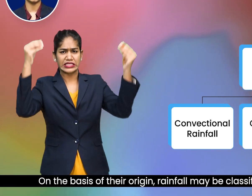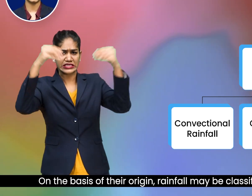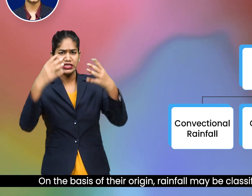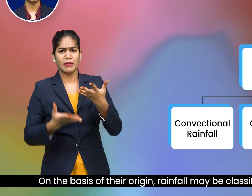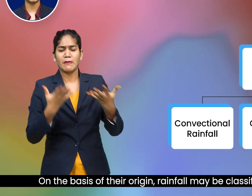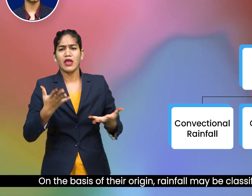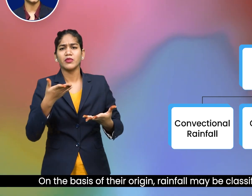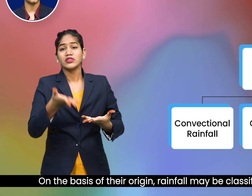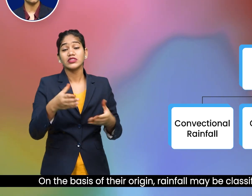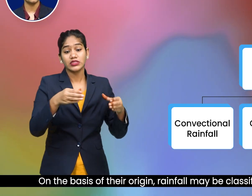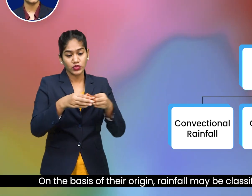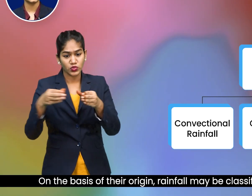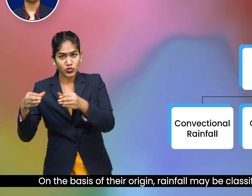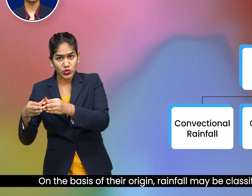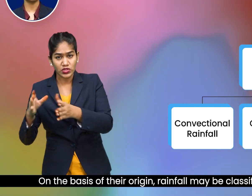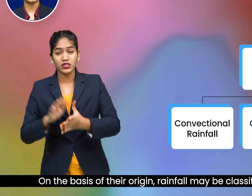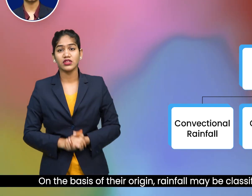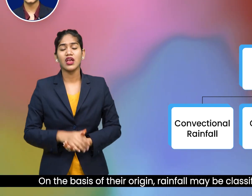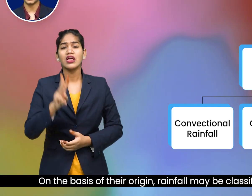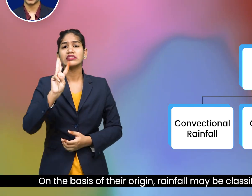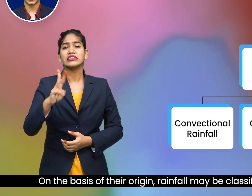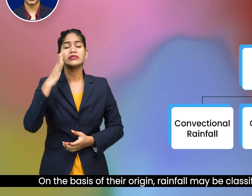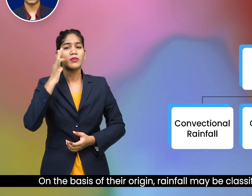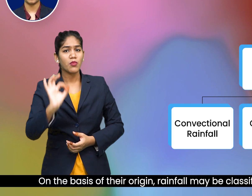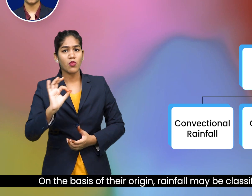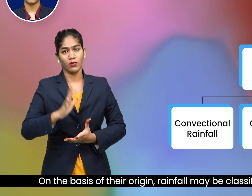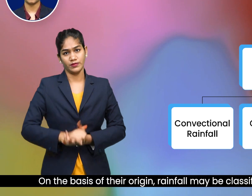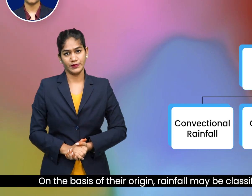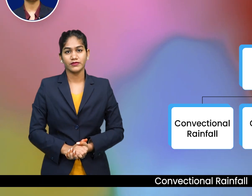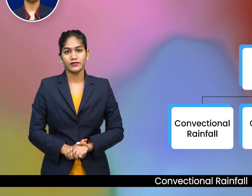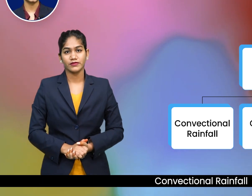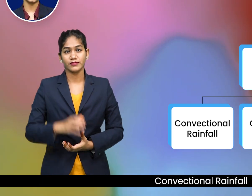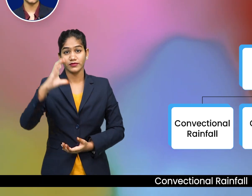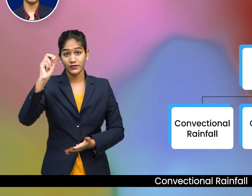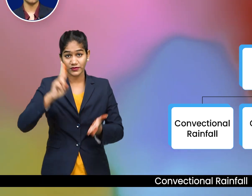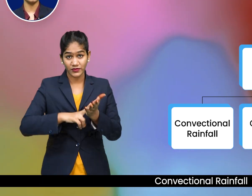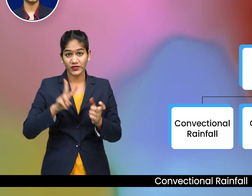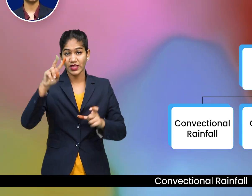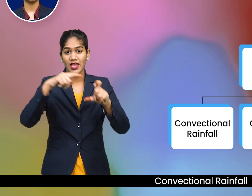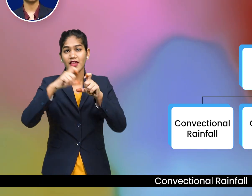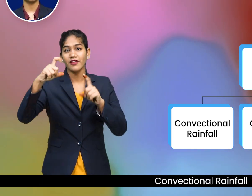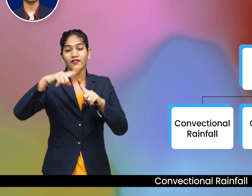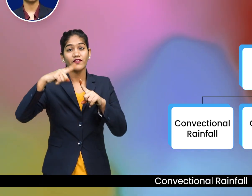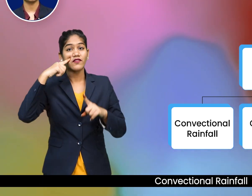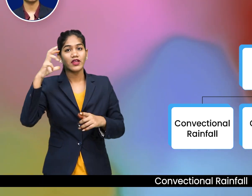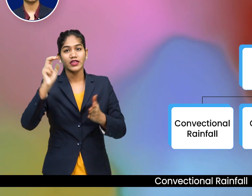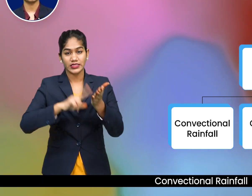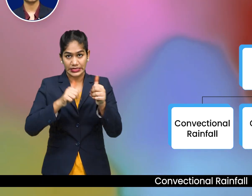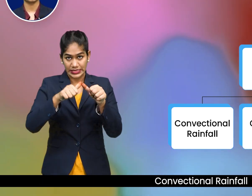rainfall may be classified into three main types: convectional rainfall,